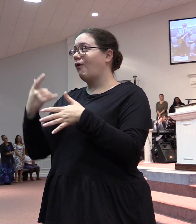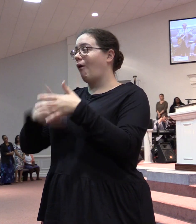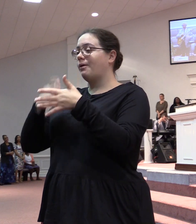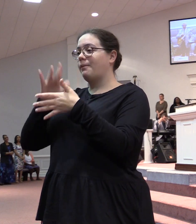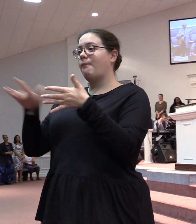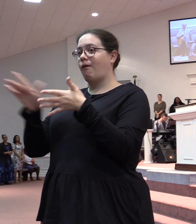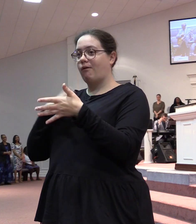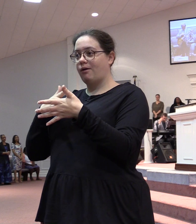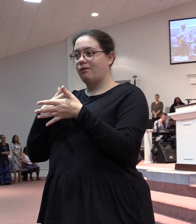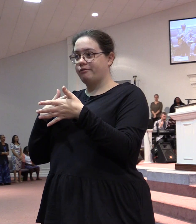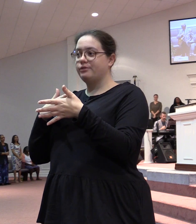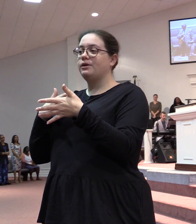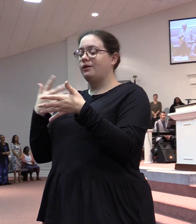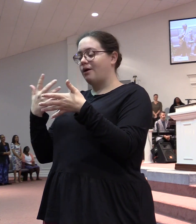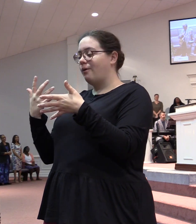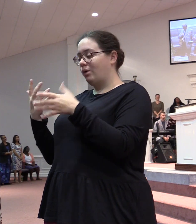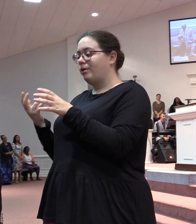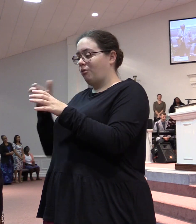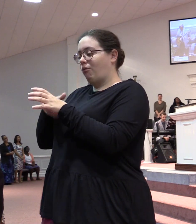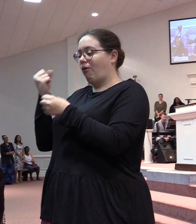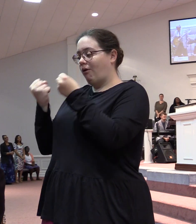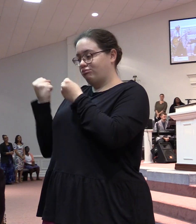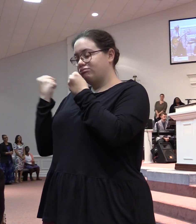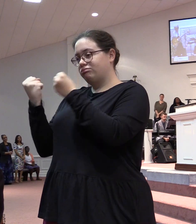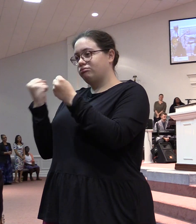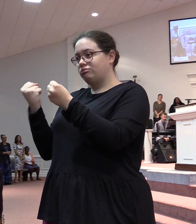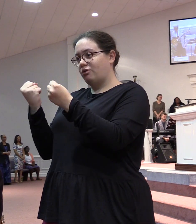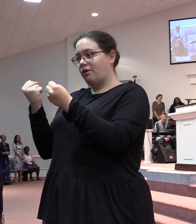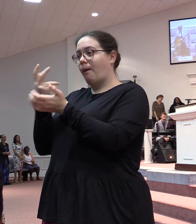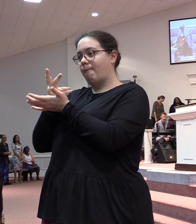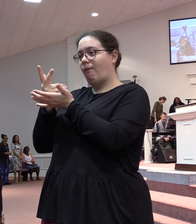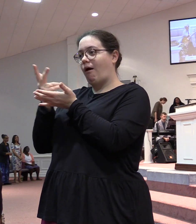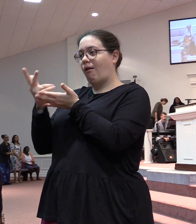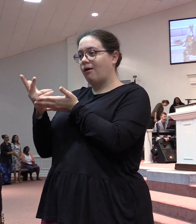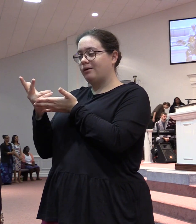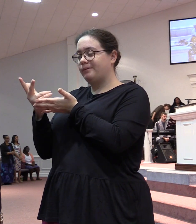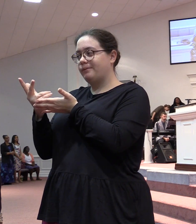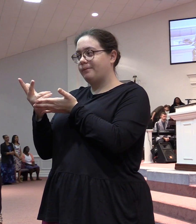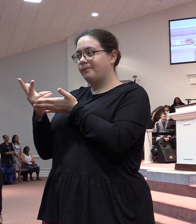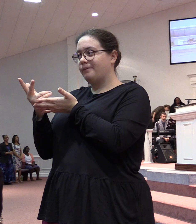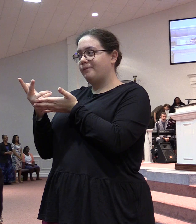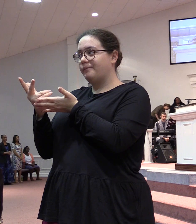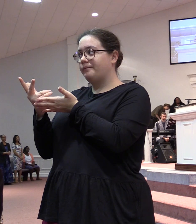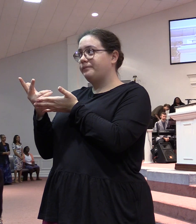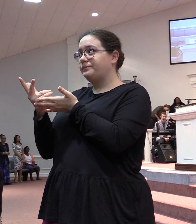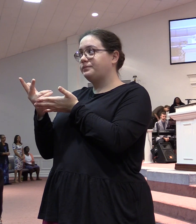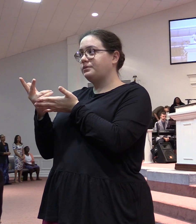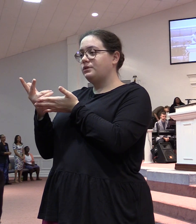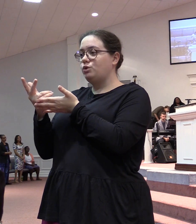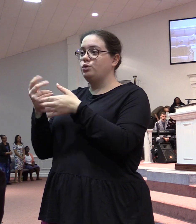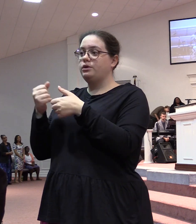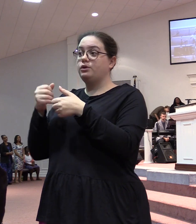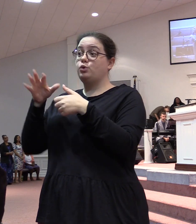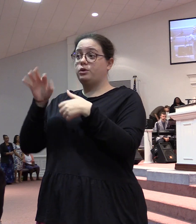We're all in the rental car parking lot. You can choose a Chevrolet Impala